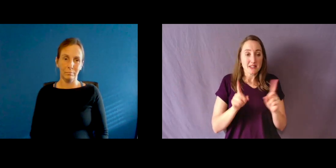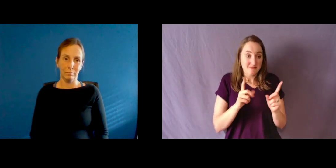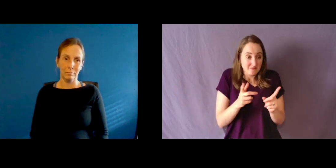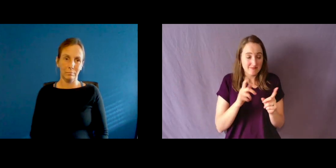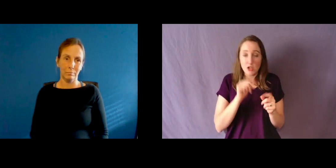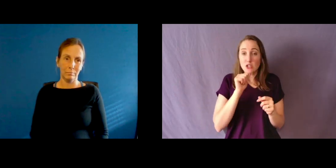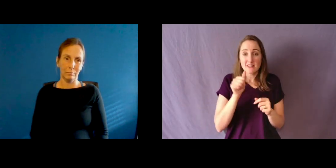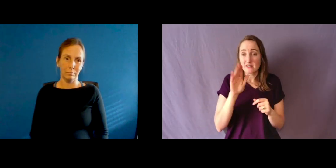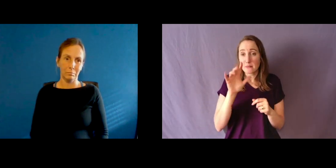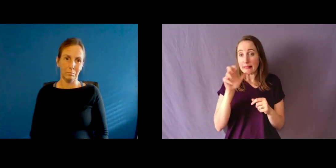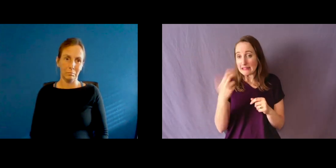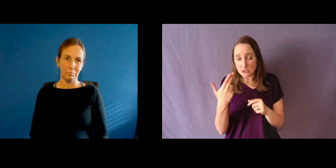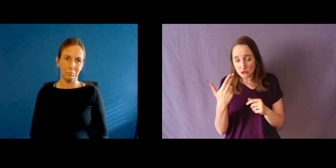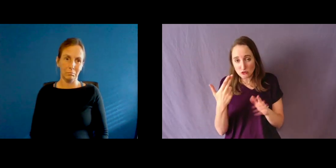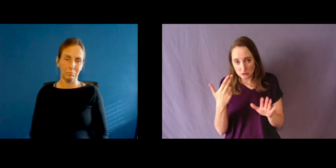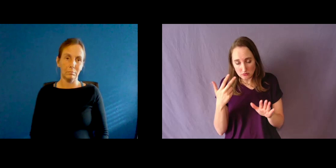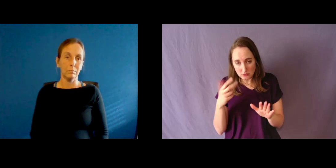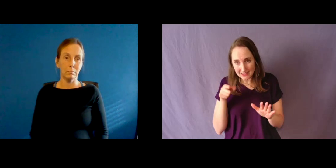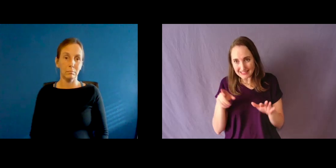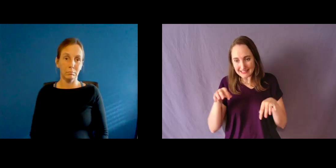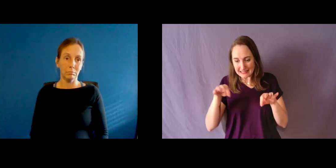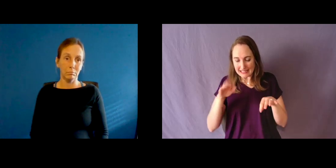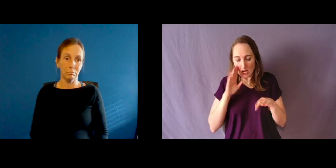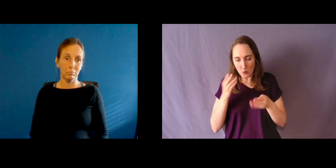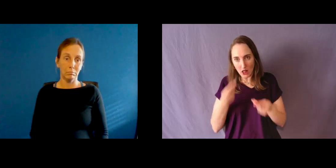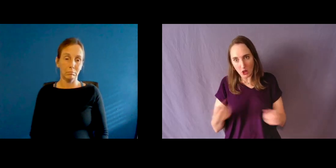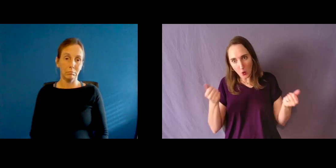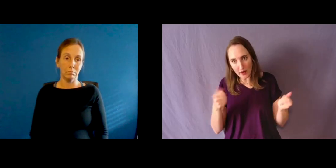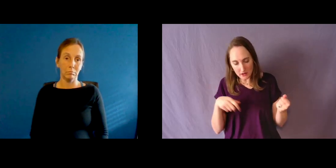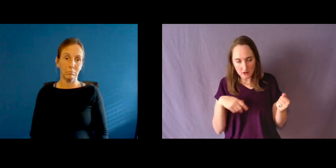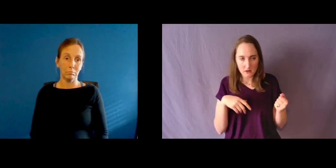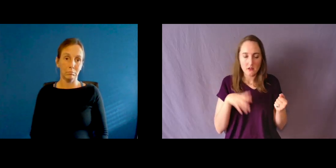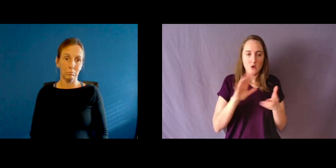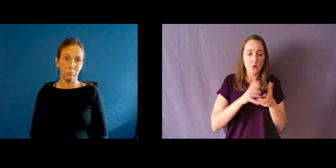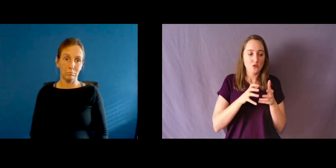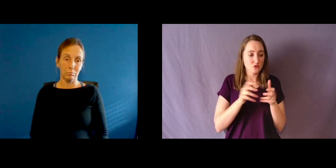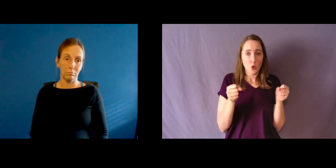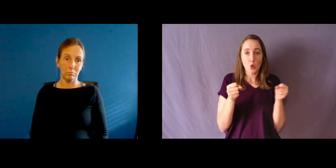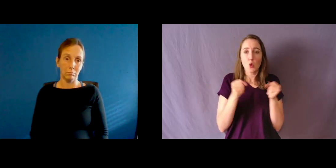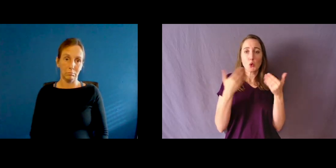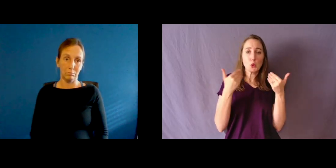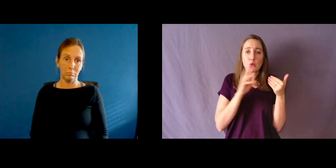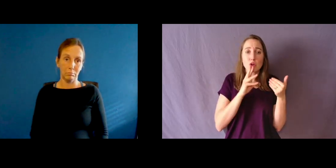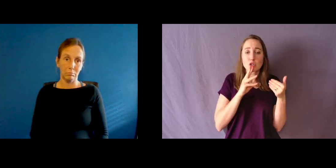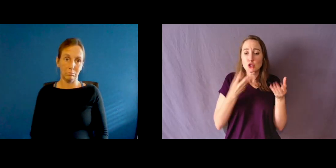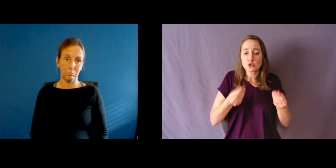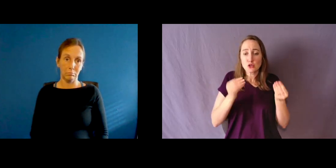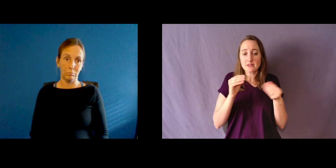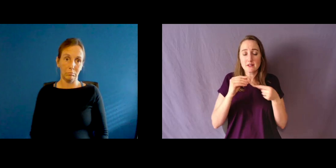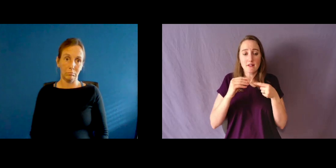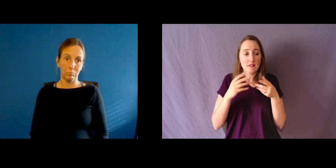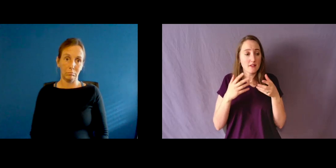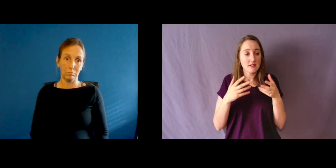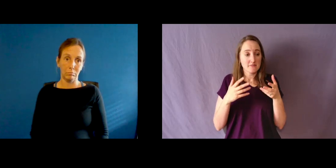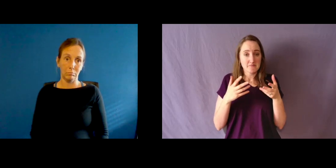Yeah, just don't use bleach. Don't bleach them because the dye will go away. Wash them on a cold water, gentle cycle, and pull